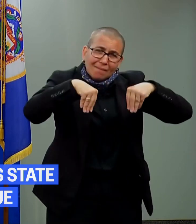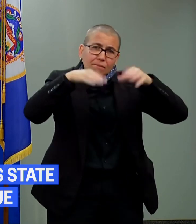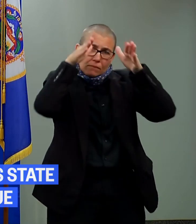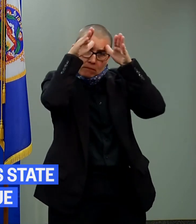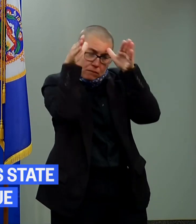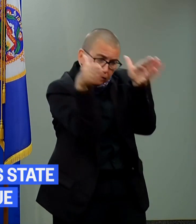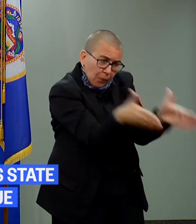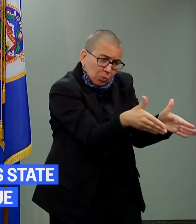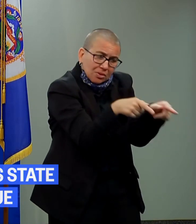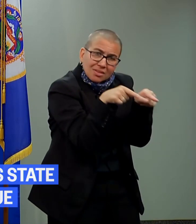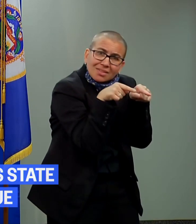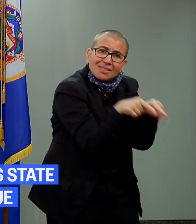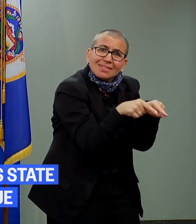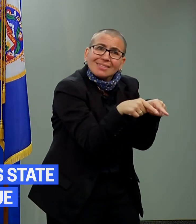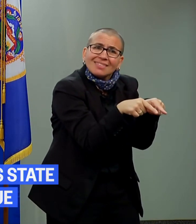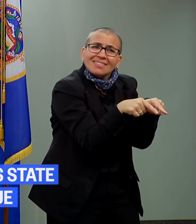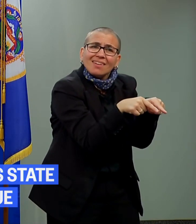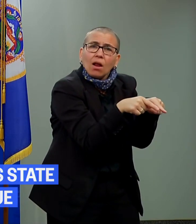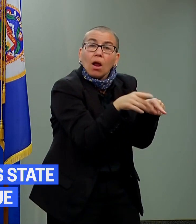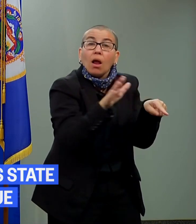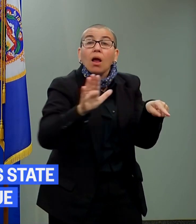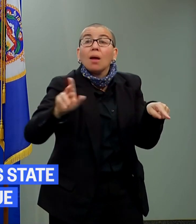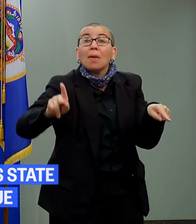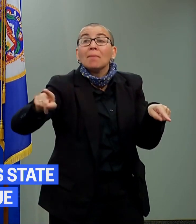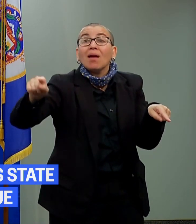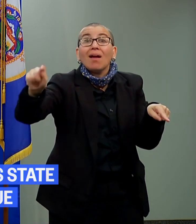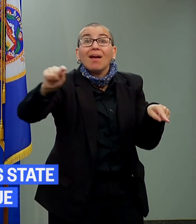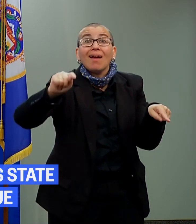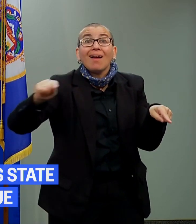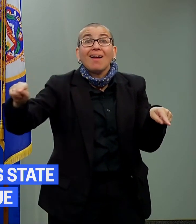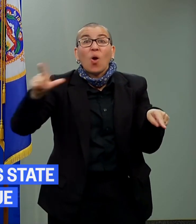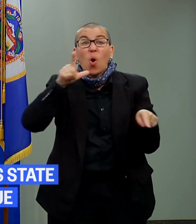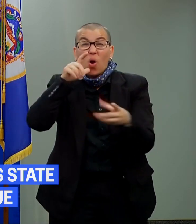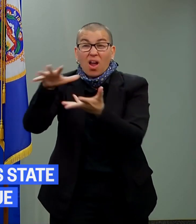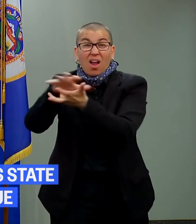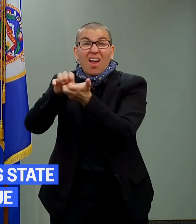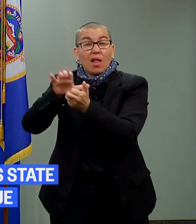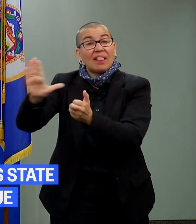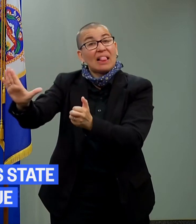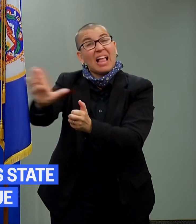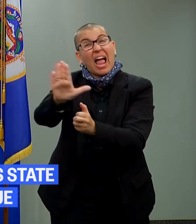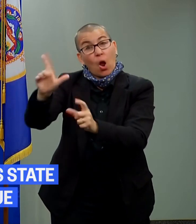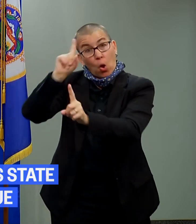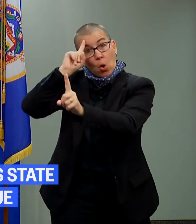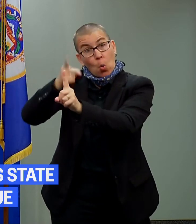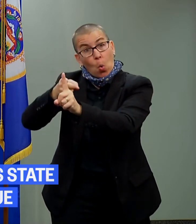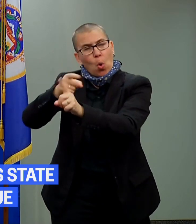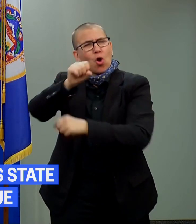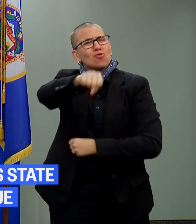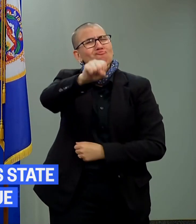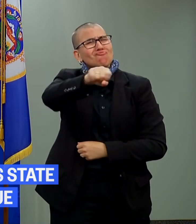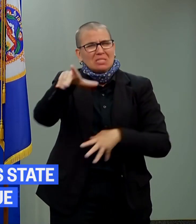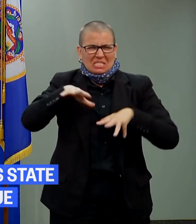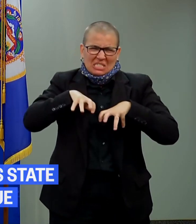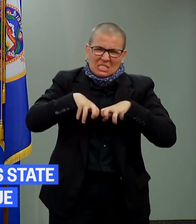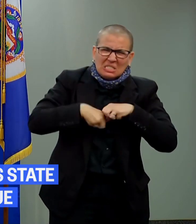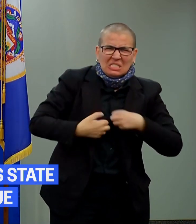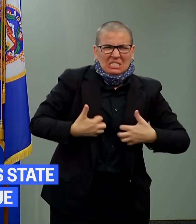driven. Those actions are not driven by a sense of deep drive for the betterment of our